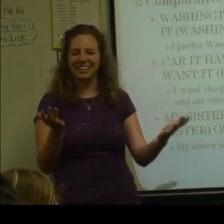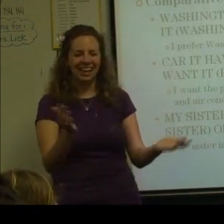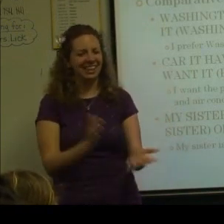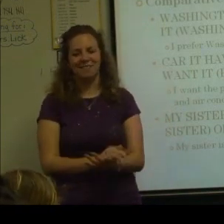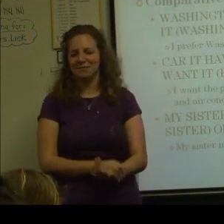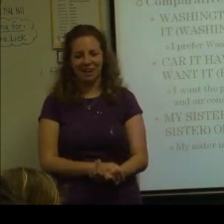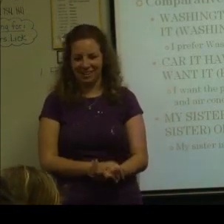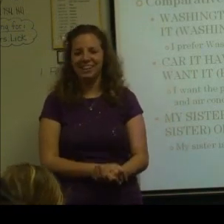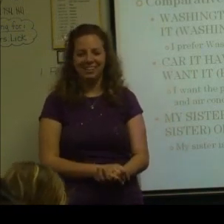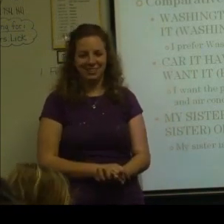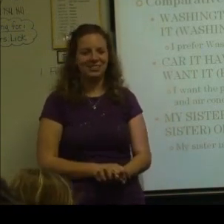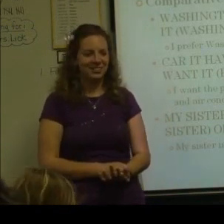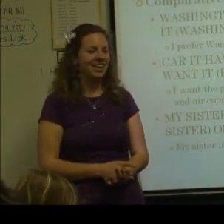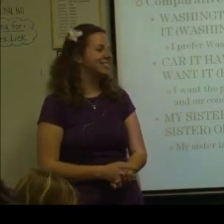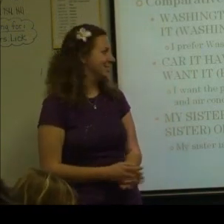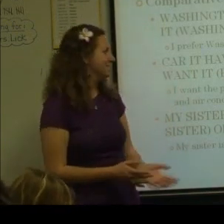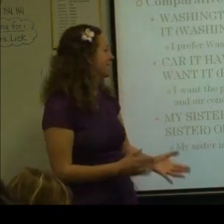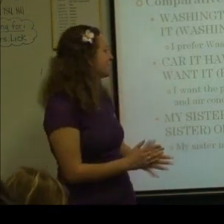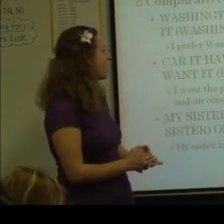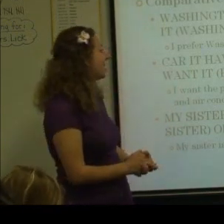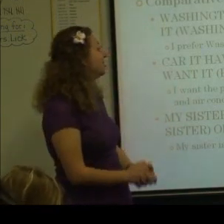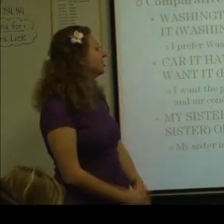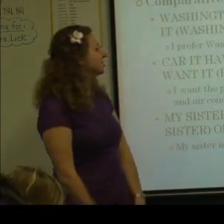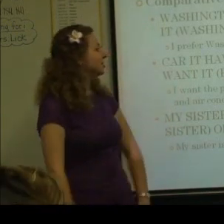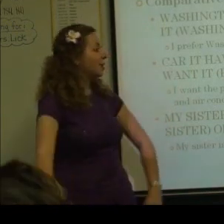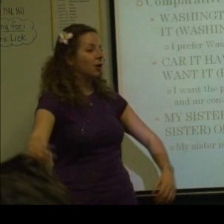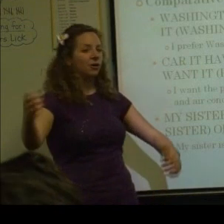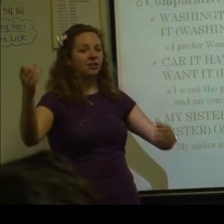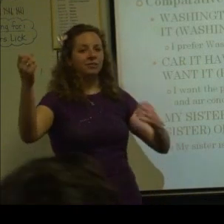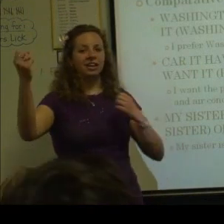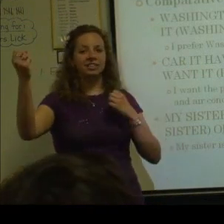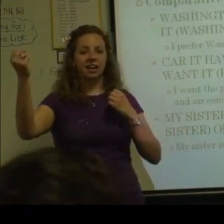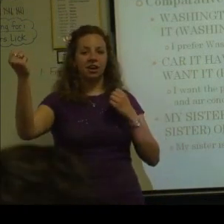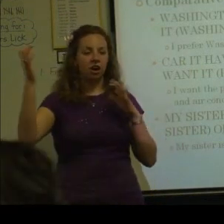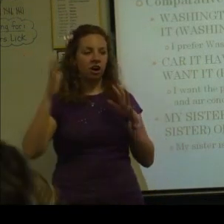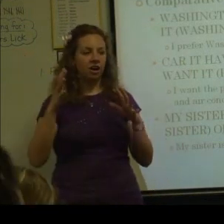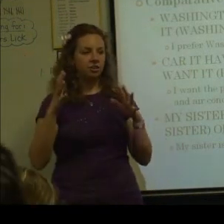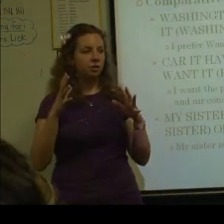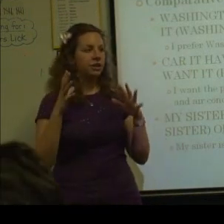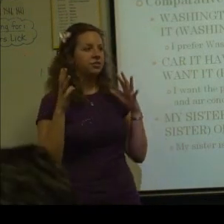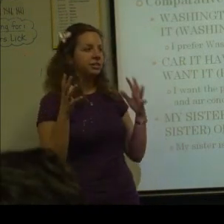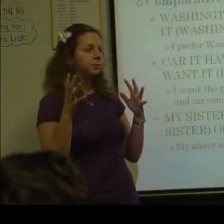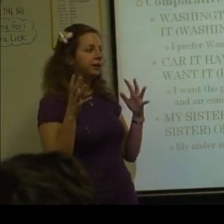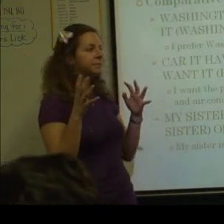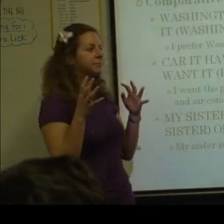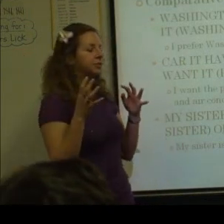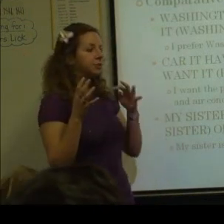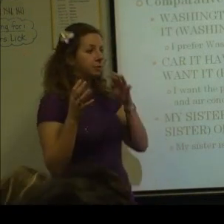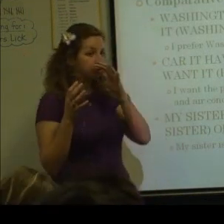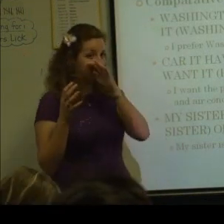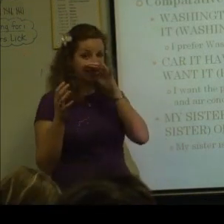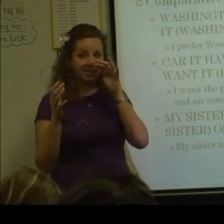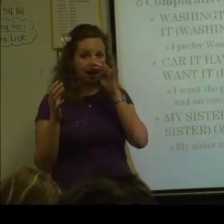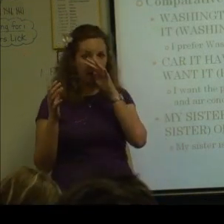yeah, laugh about it. You can do that too. Okay, so we're going to assign car. So in this one, then we're going to set